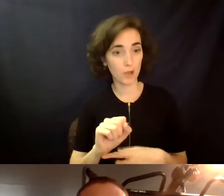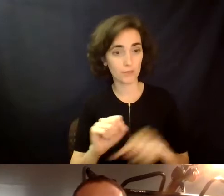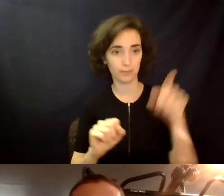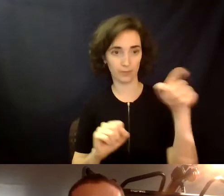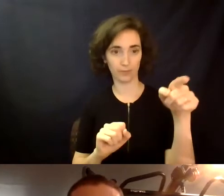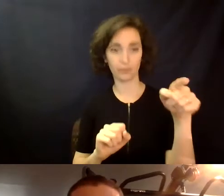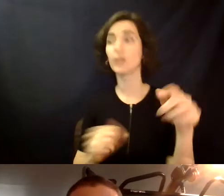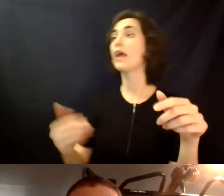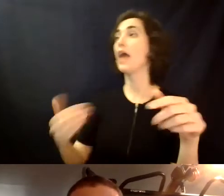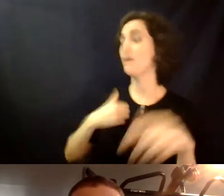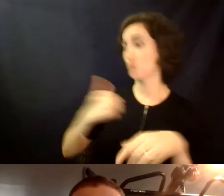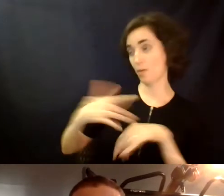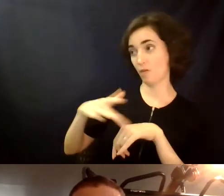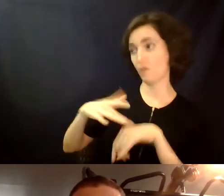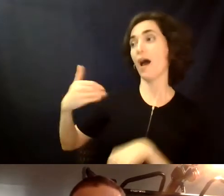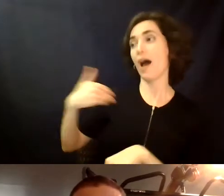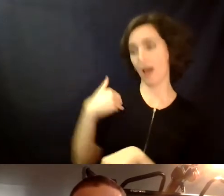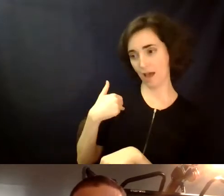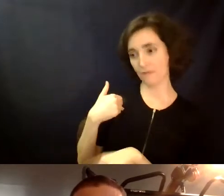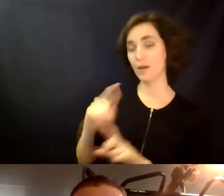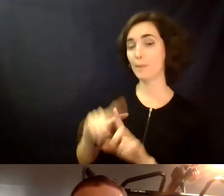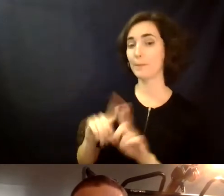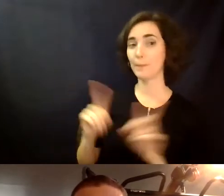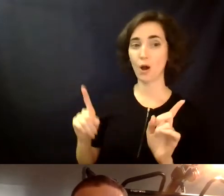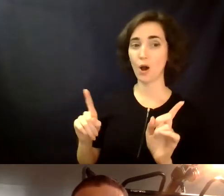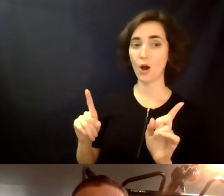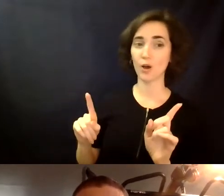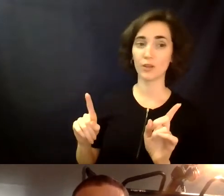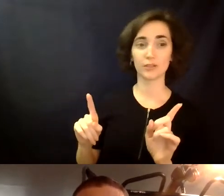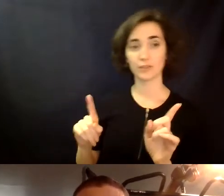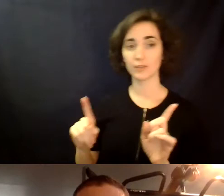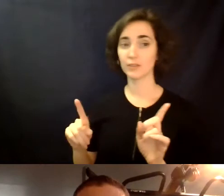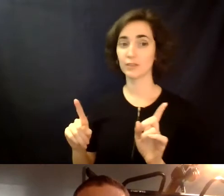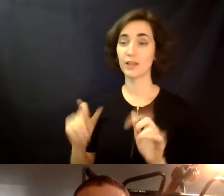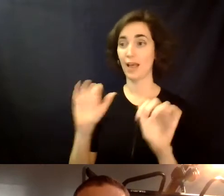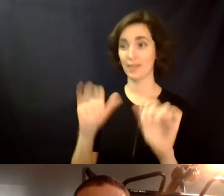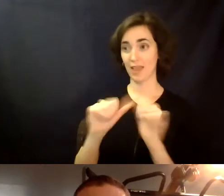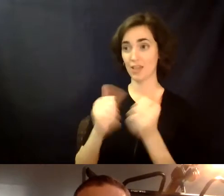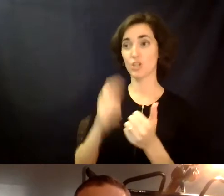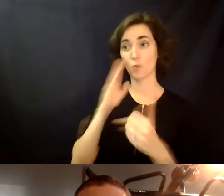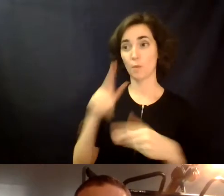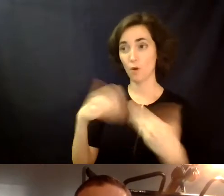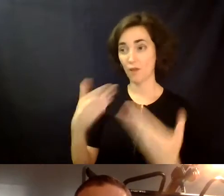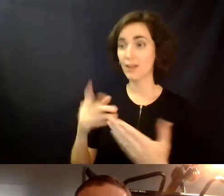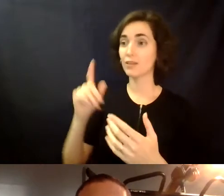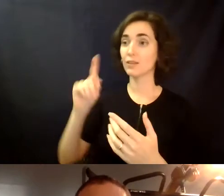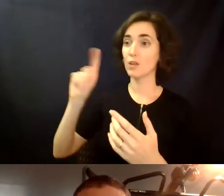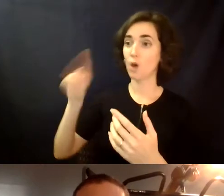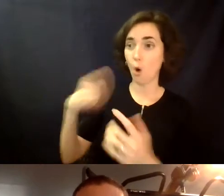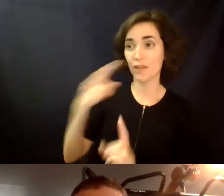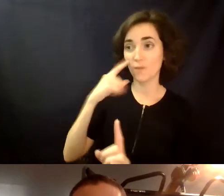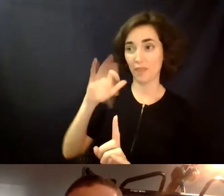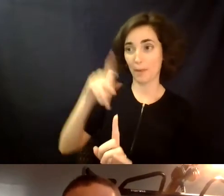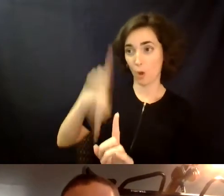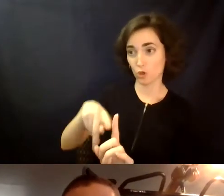transportation available, but it's not just to say that that agency is going to provide transportation only to that individual just to